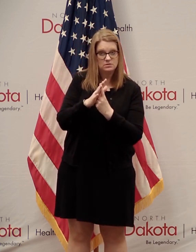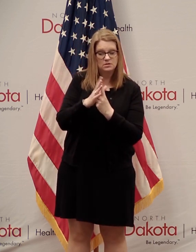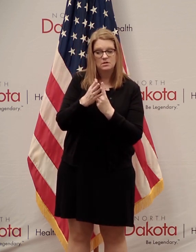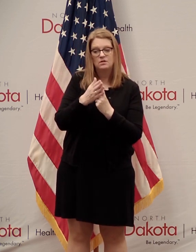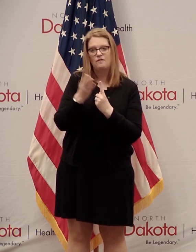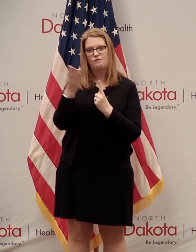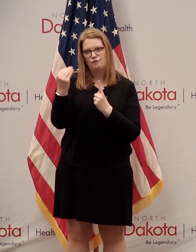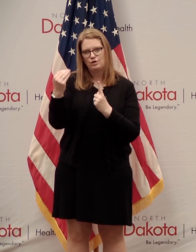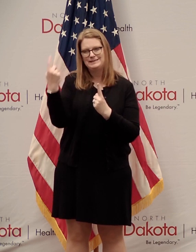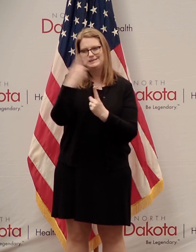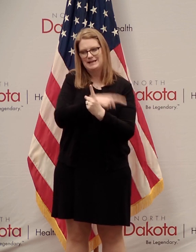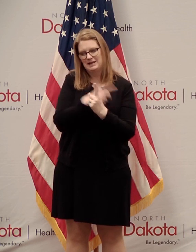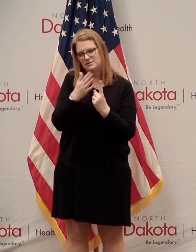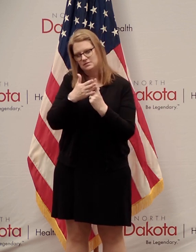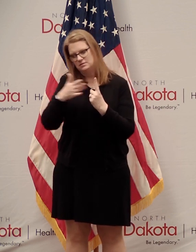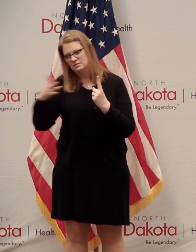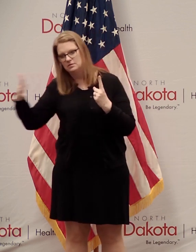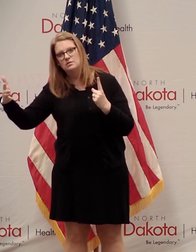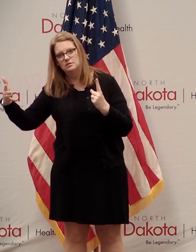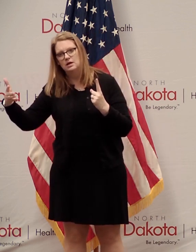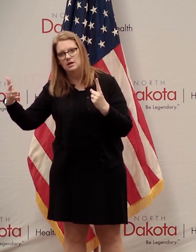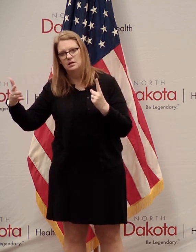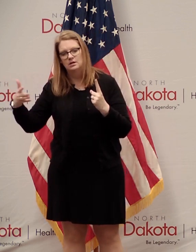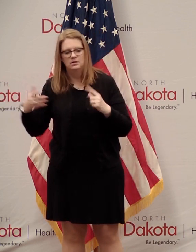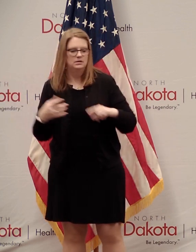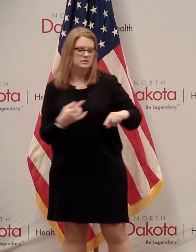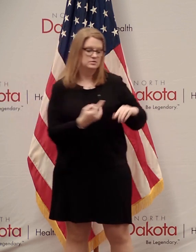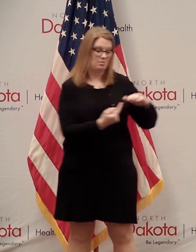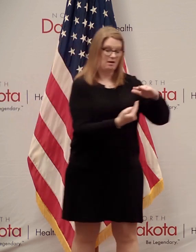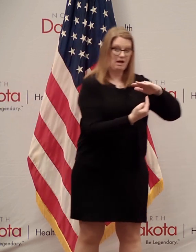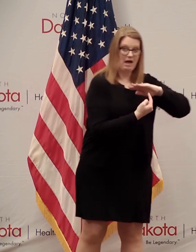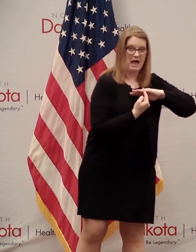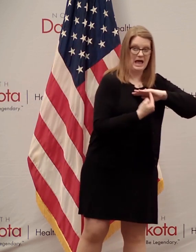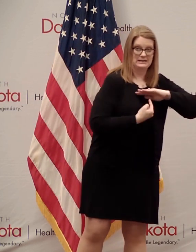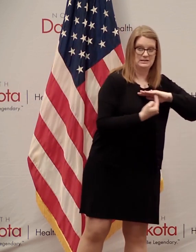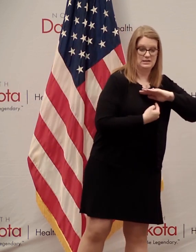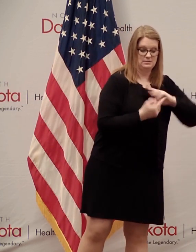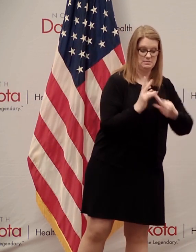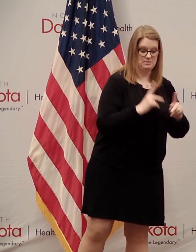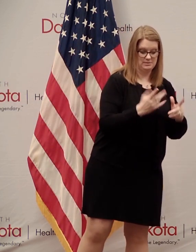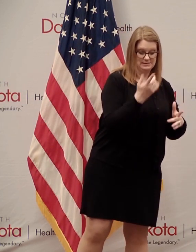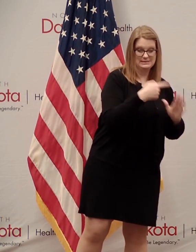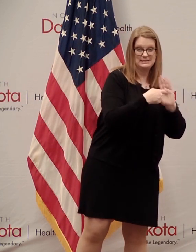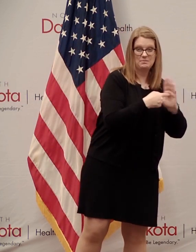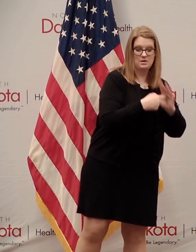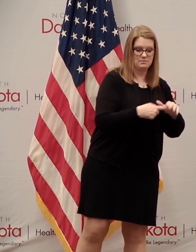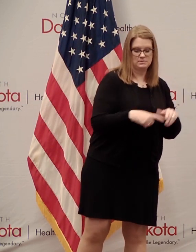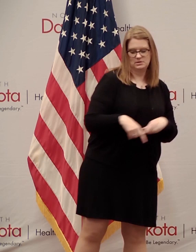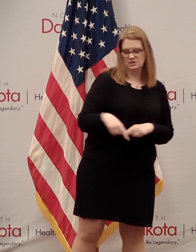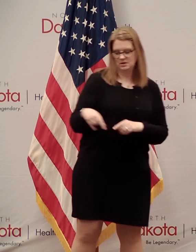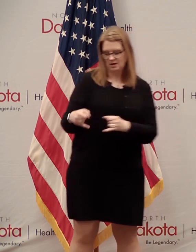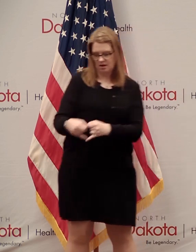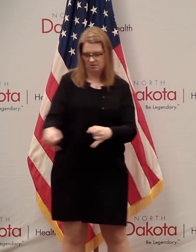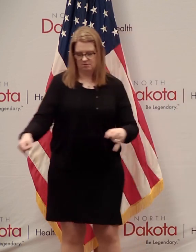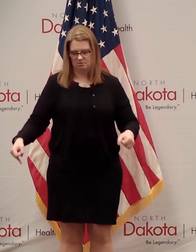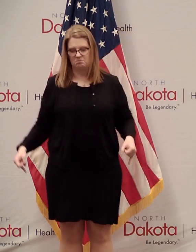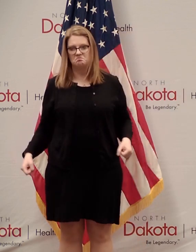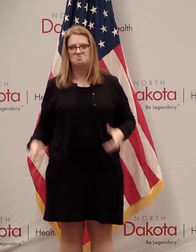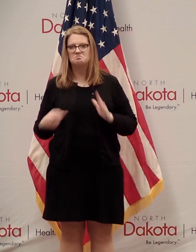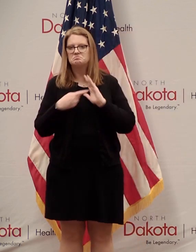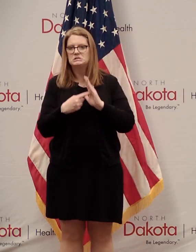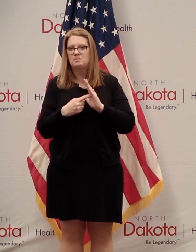case was contagious. So again, that's the definition of isolation for people with symptoms, quarantine for those that are not yet